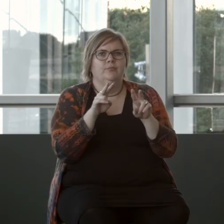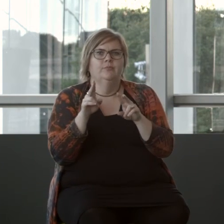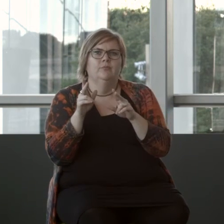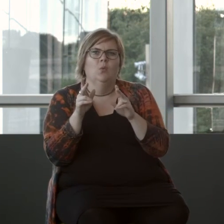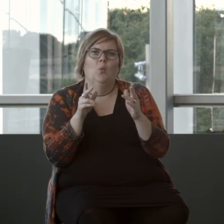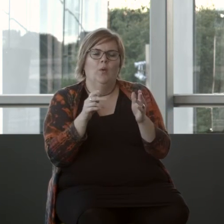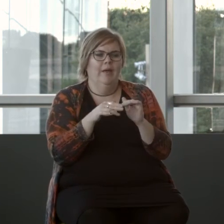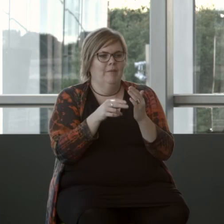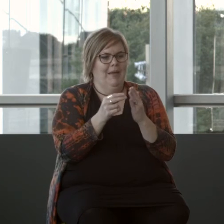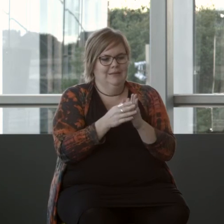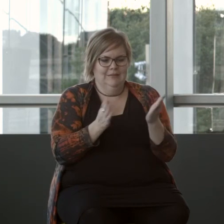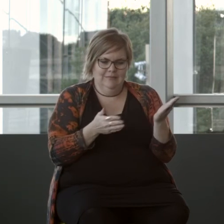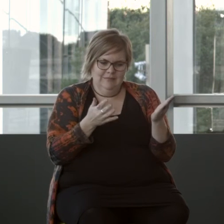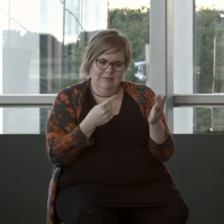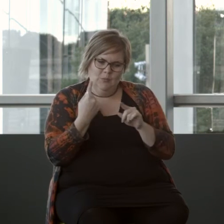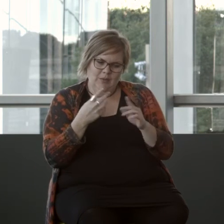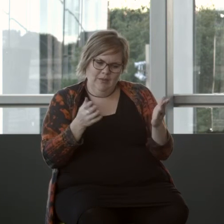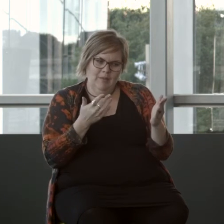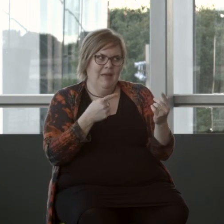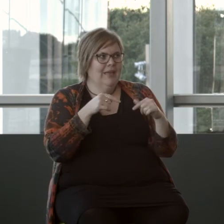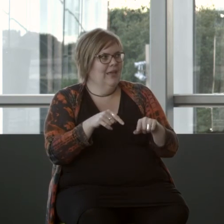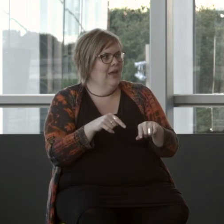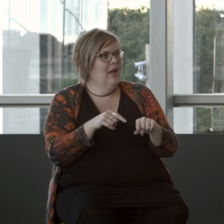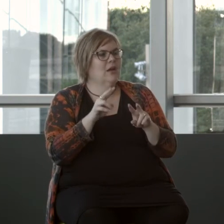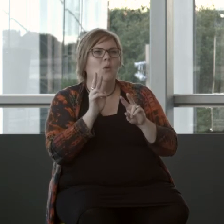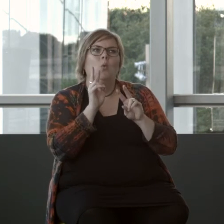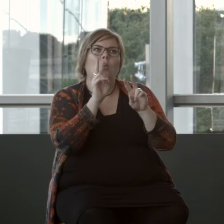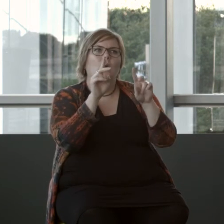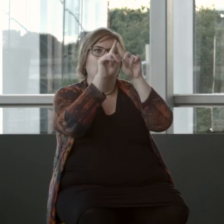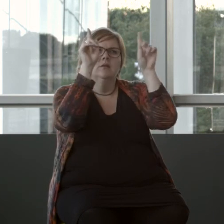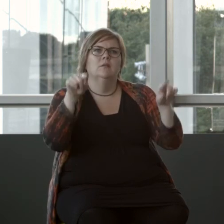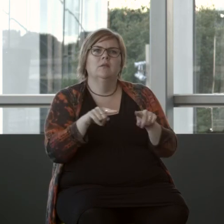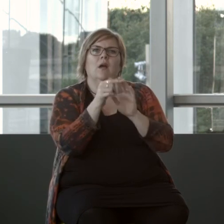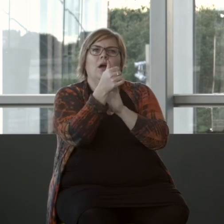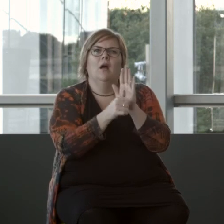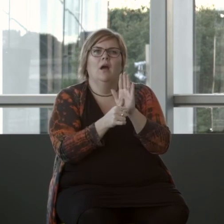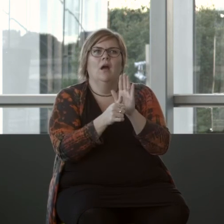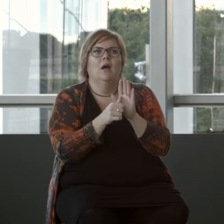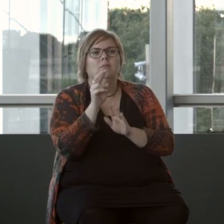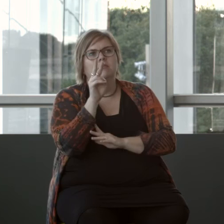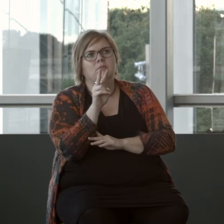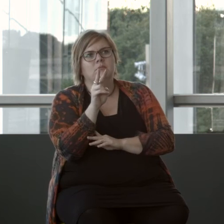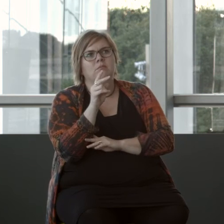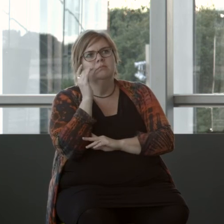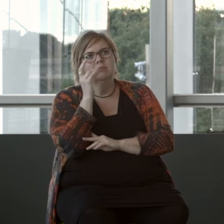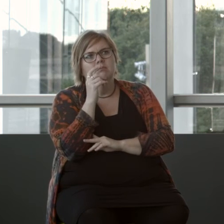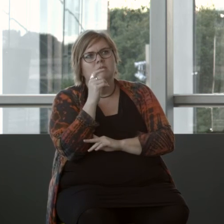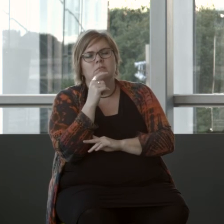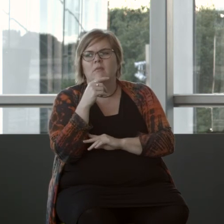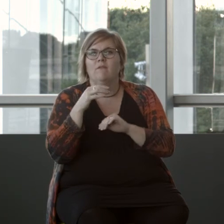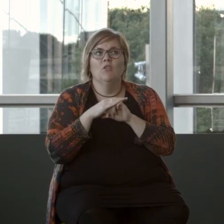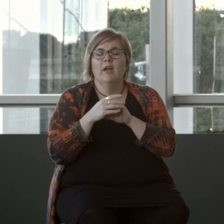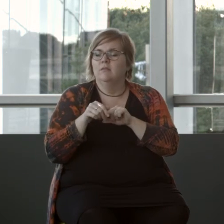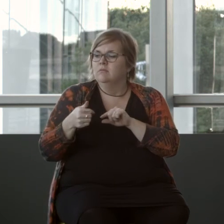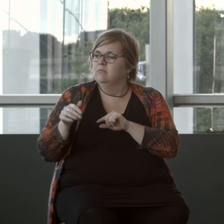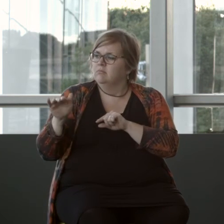through a magazine. You're here to look at the images, consider them, and be with a friend, have a chat, you know, that kind of thing. And I think